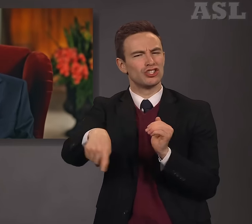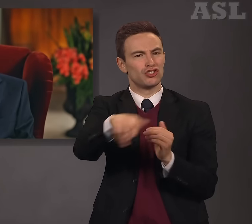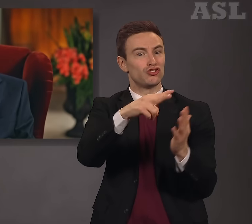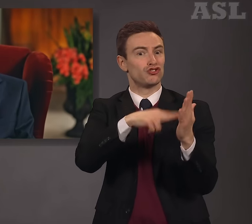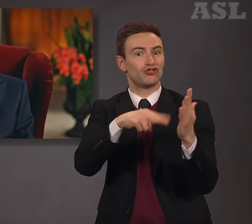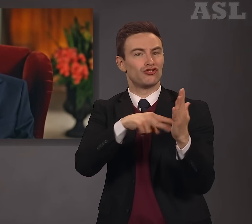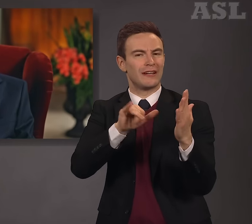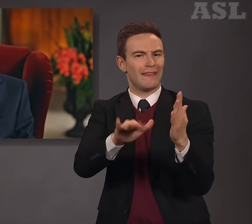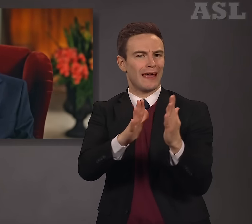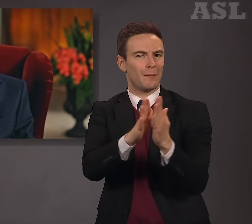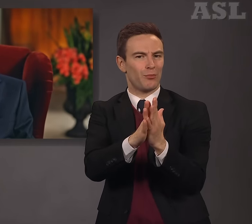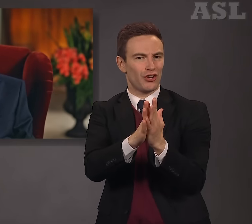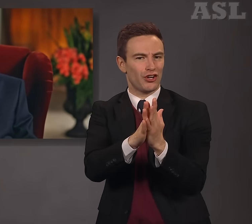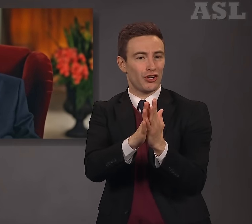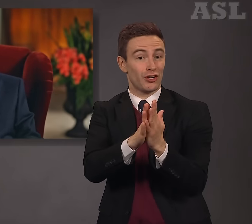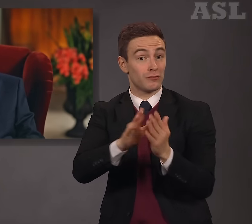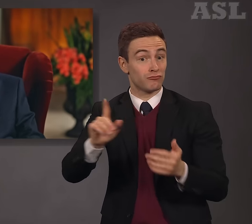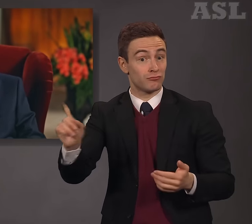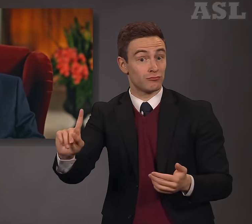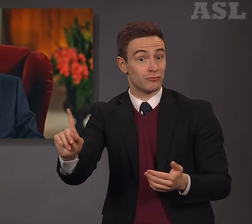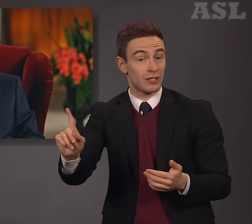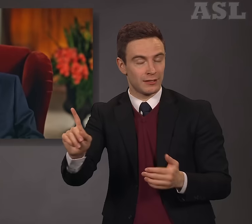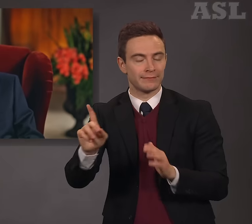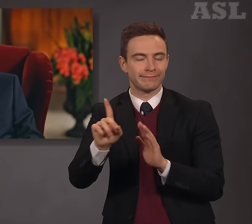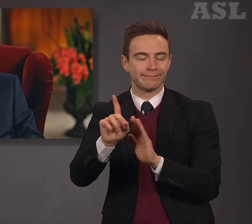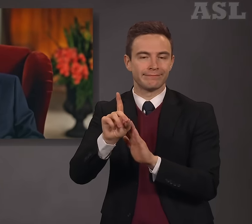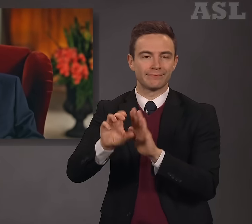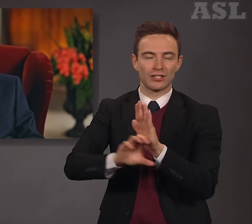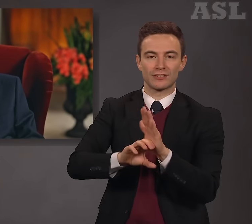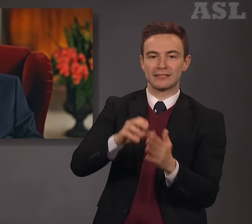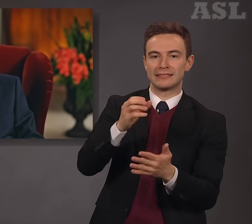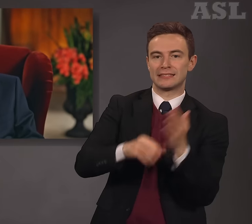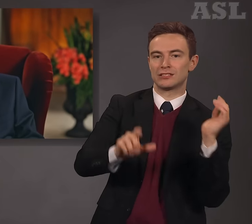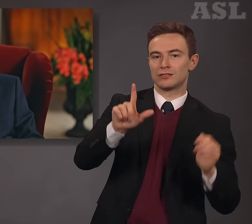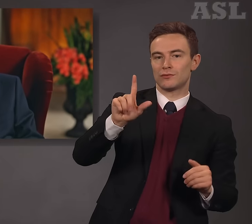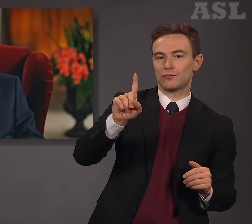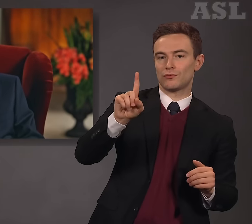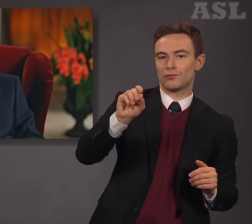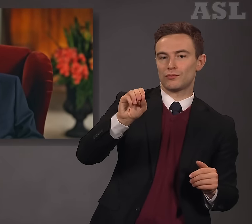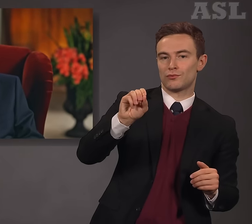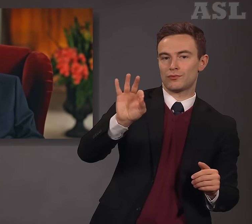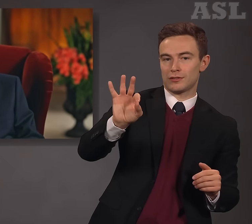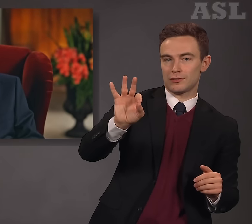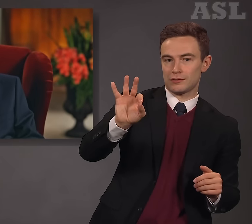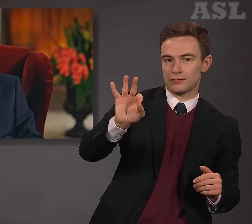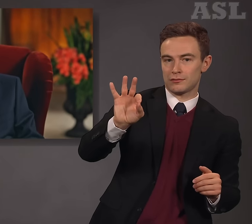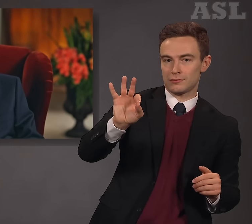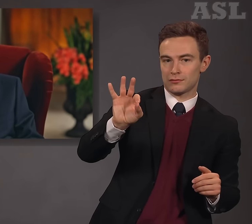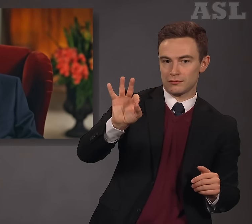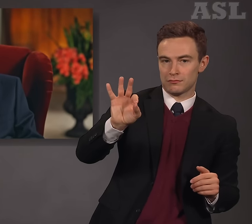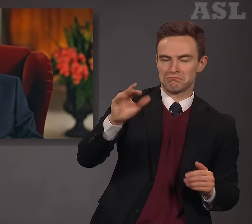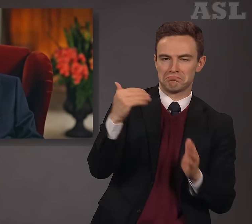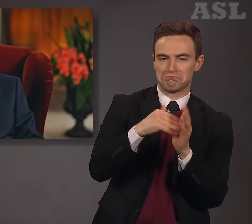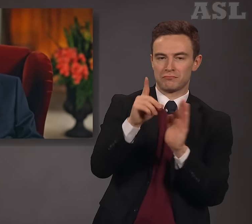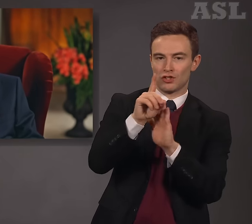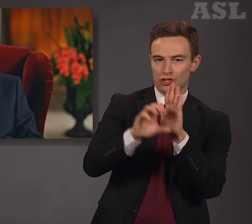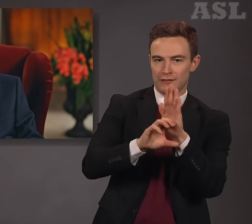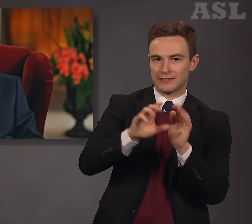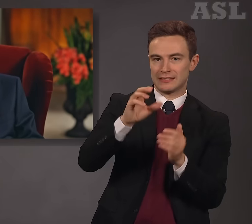these last days. I encourage you to study that prayer recorded in Doctrine and